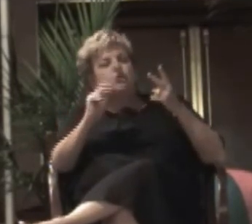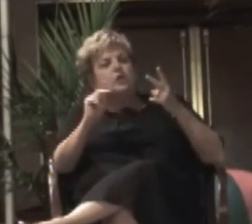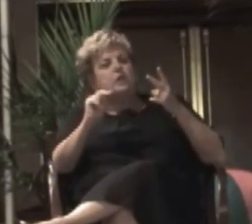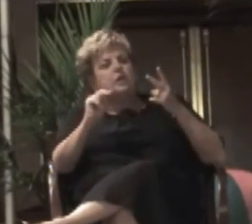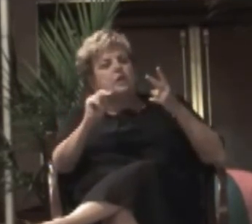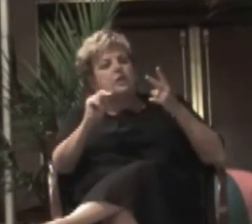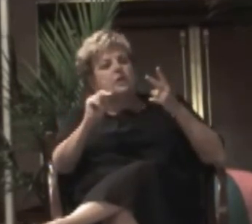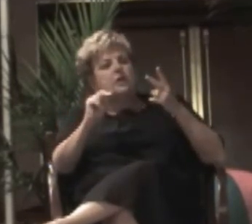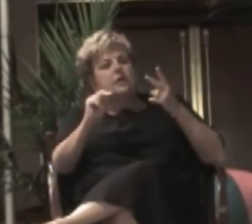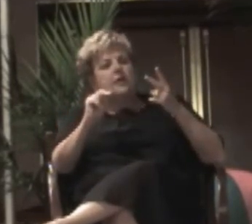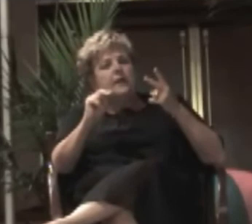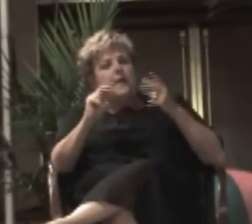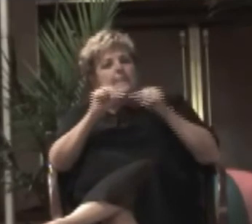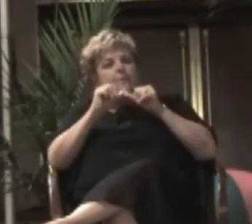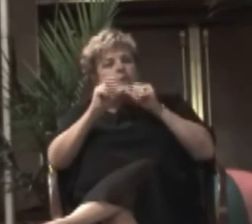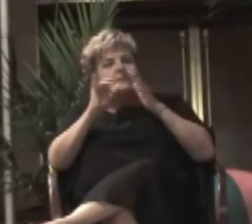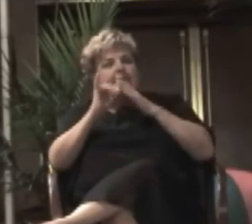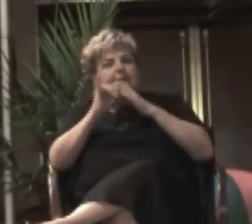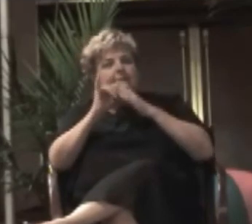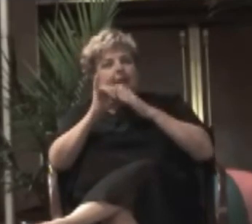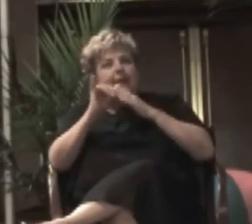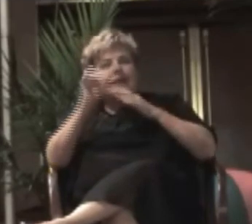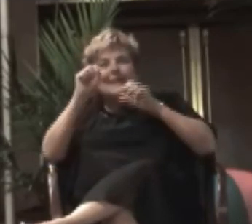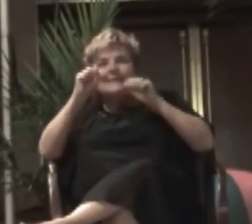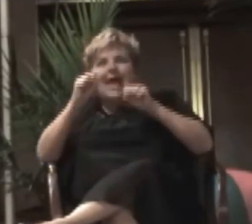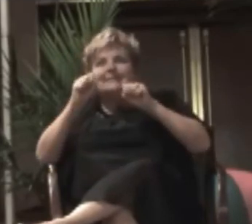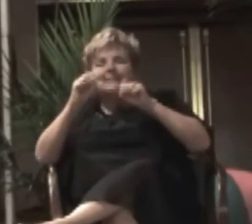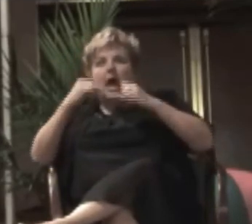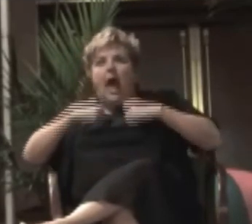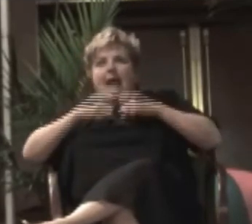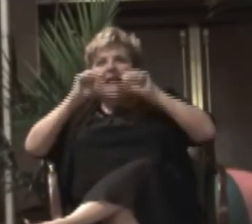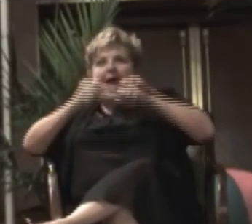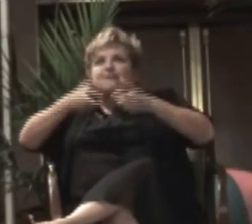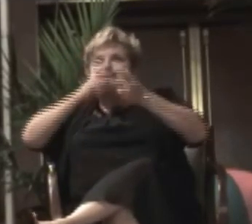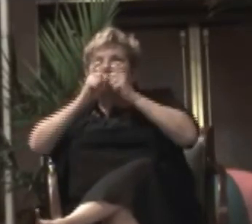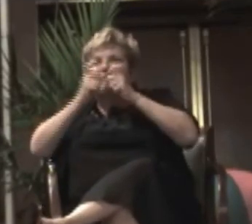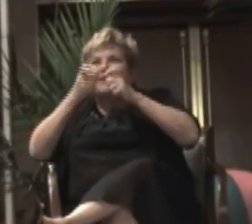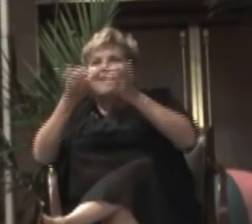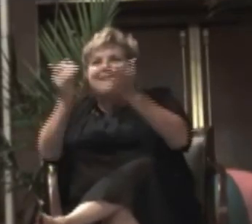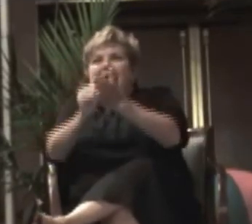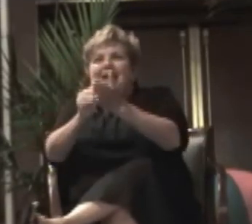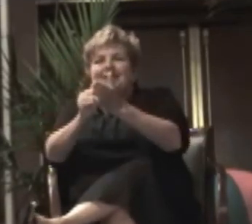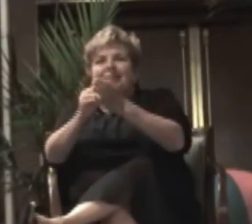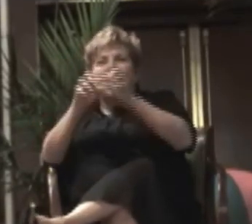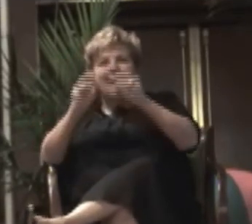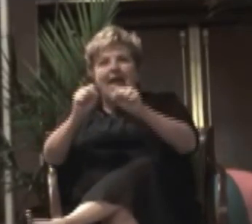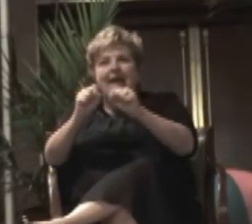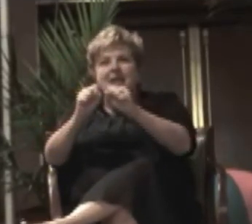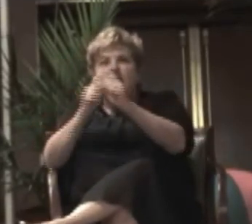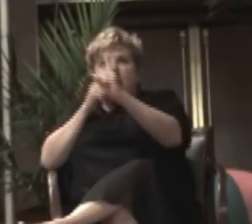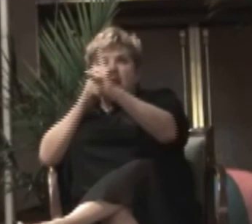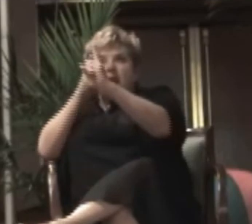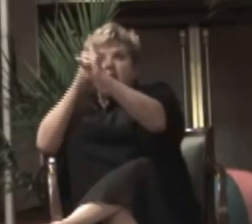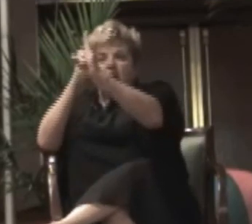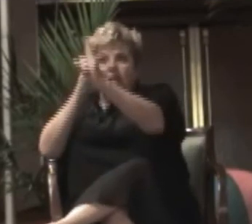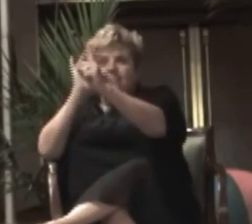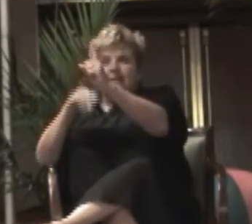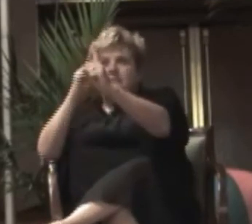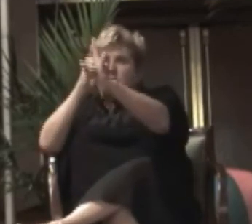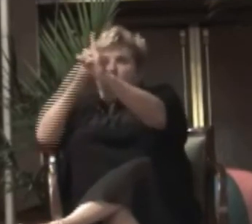the illusion that we'll be able to drink again is astonishing. It just defies all imagination. So I want to just kind of